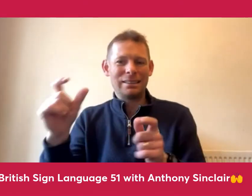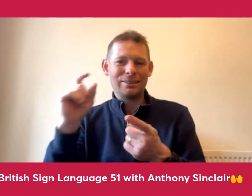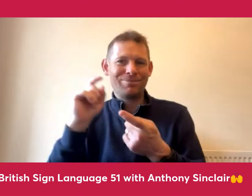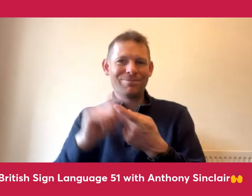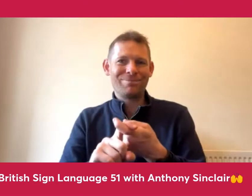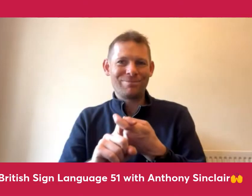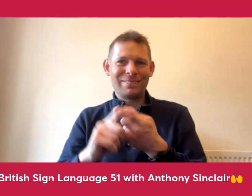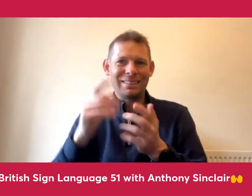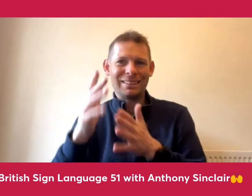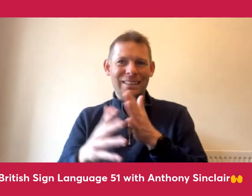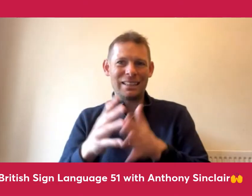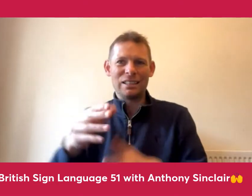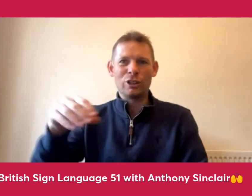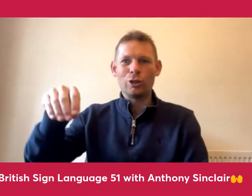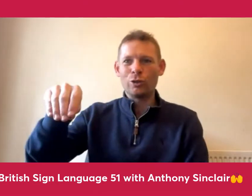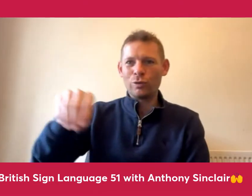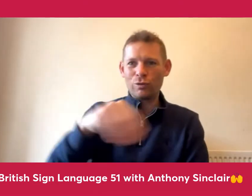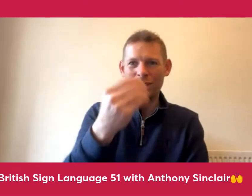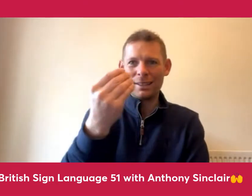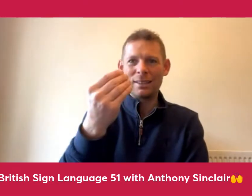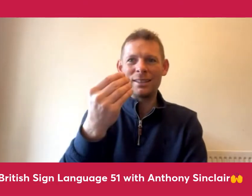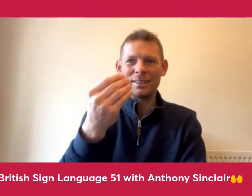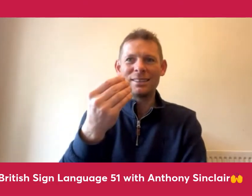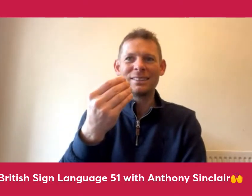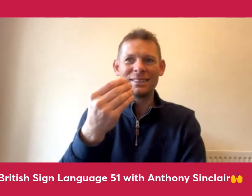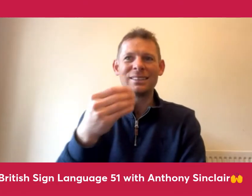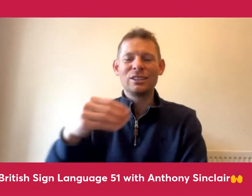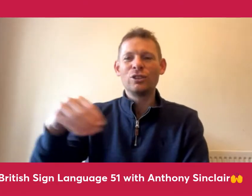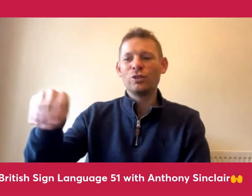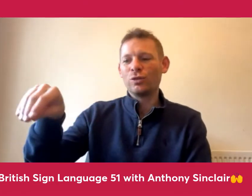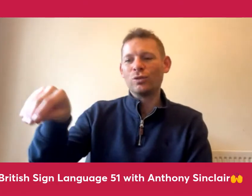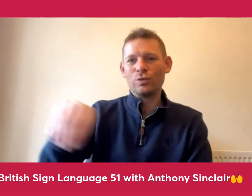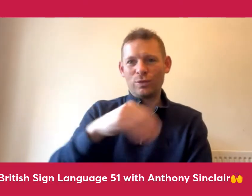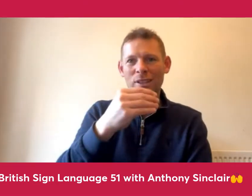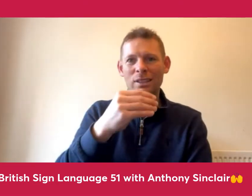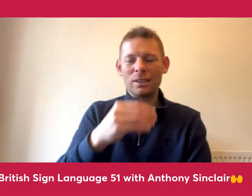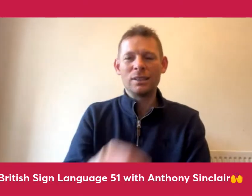Signs change sometimes, but usually we still sign this for credit card.